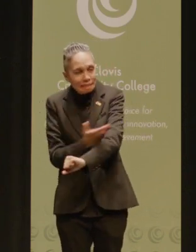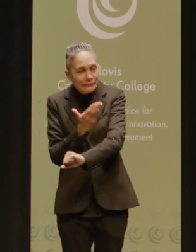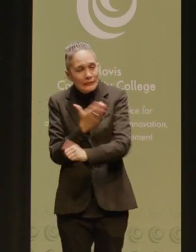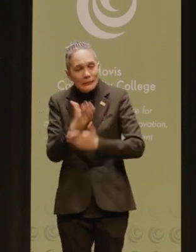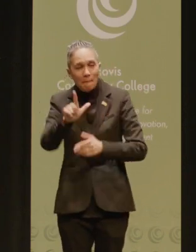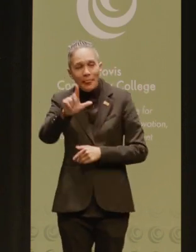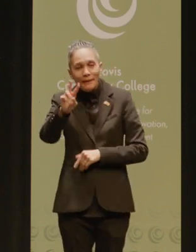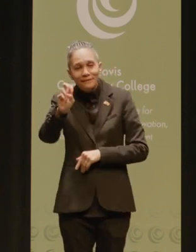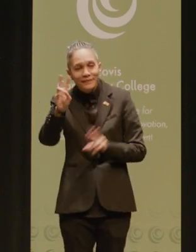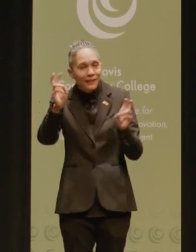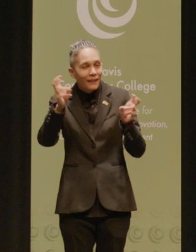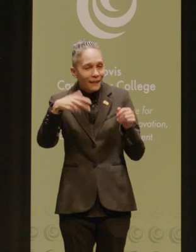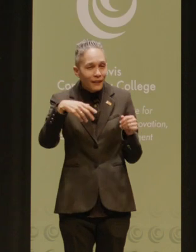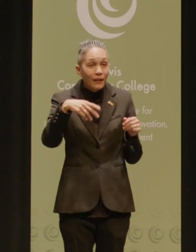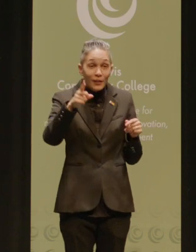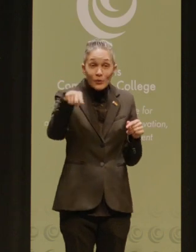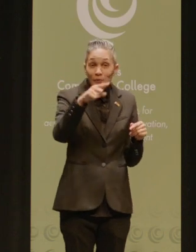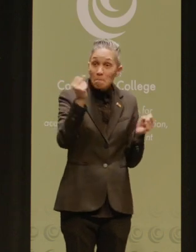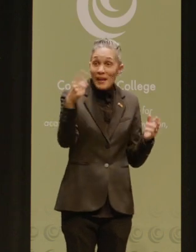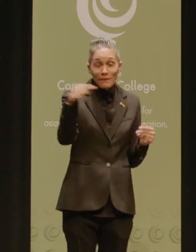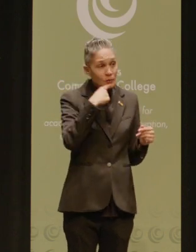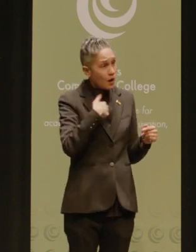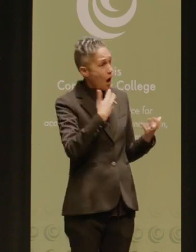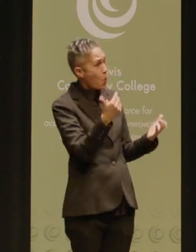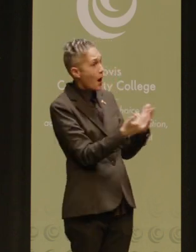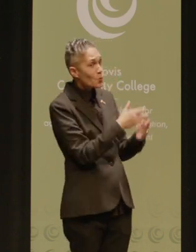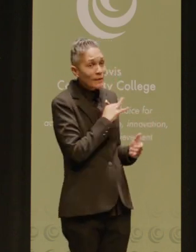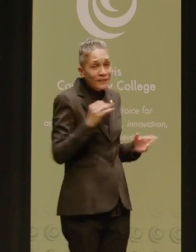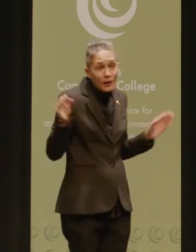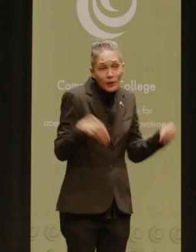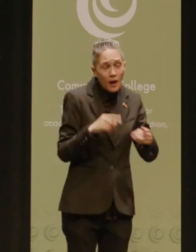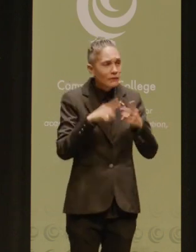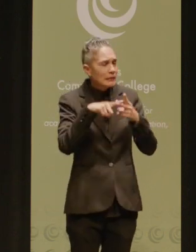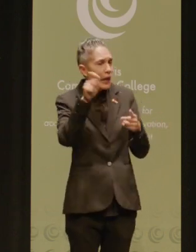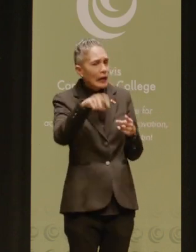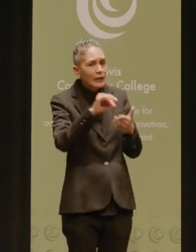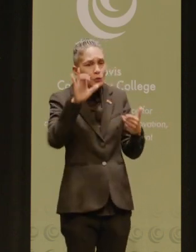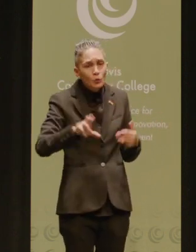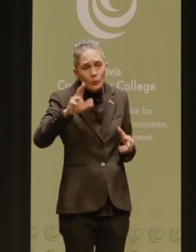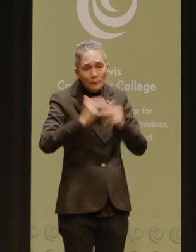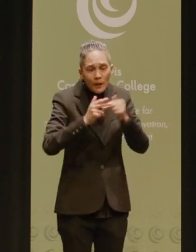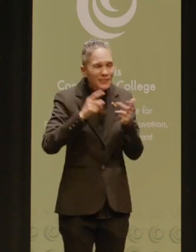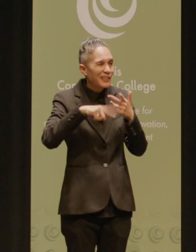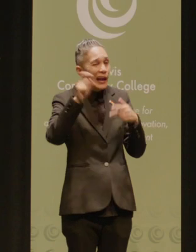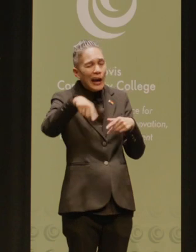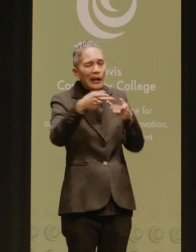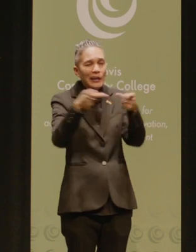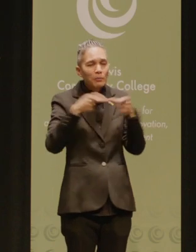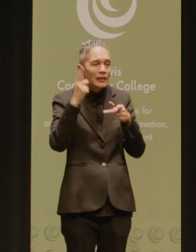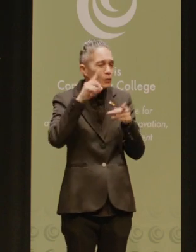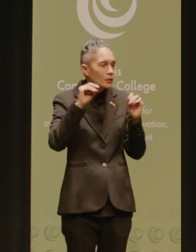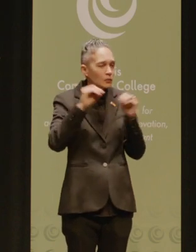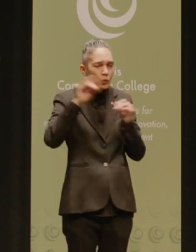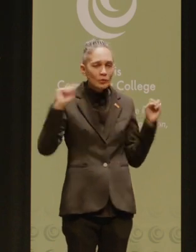Many of you have talked about how you'd like new faculty offices, or how our students need a new student union, or affinity space for our students to hang